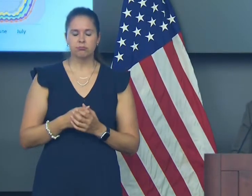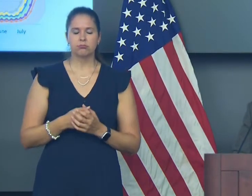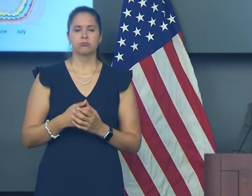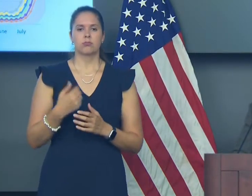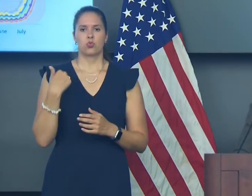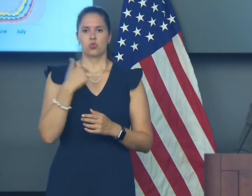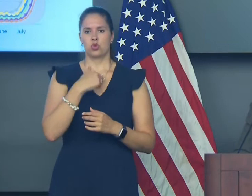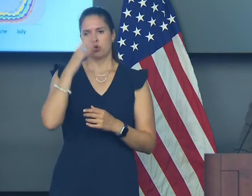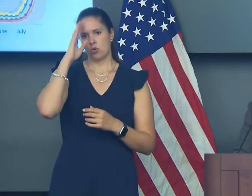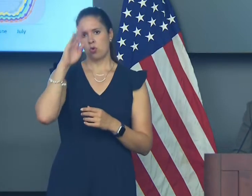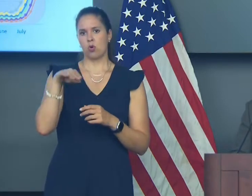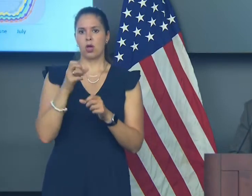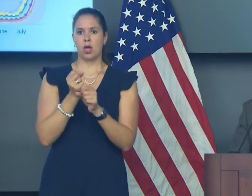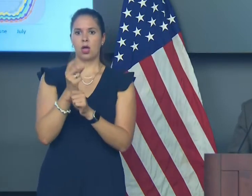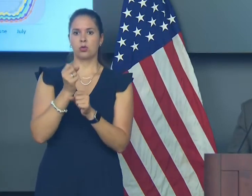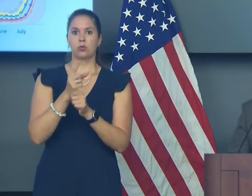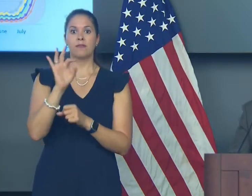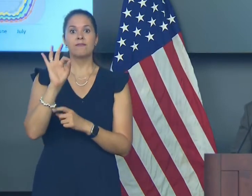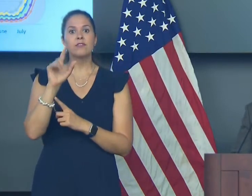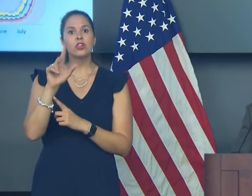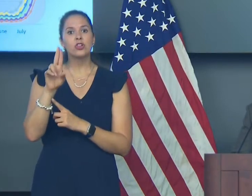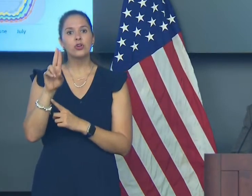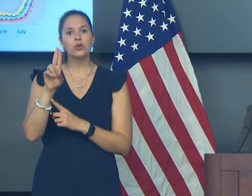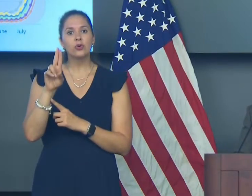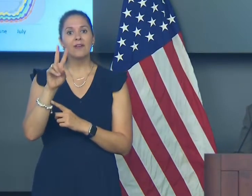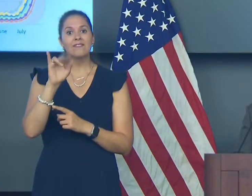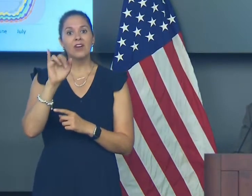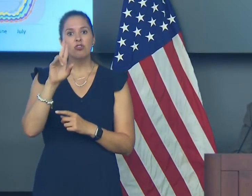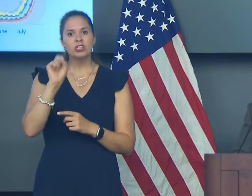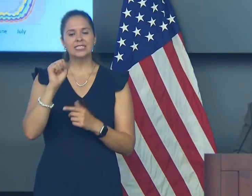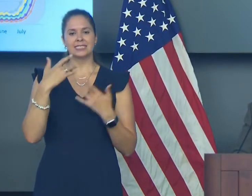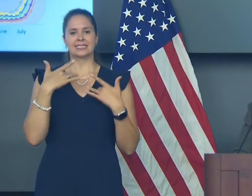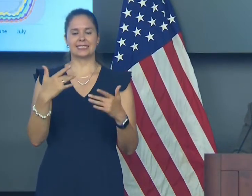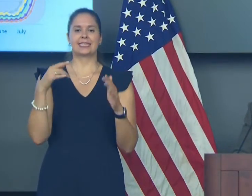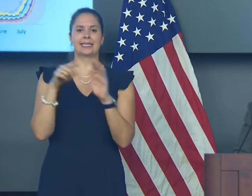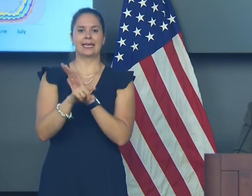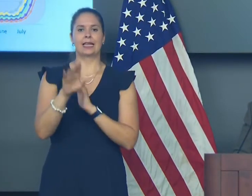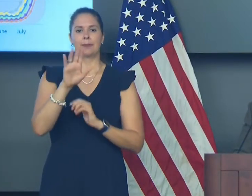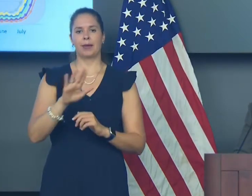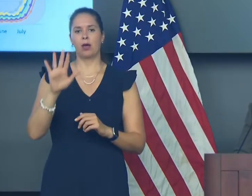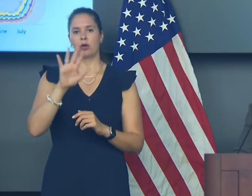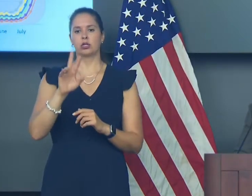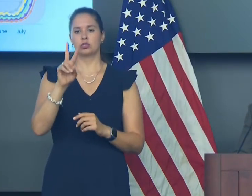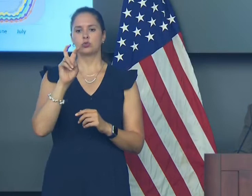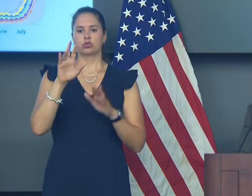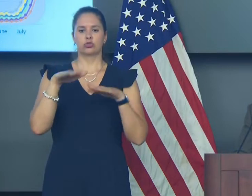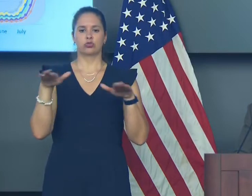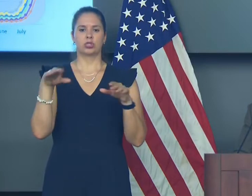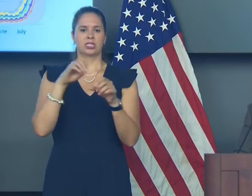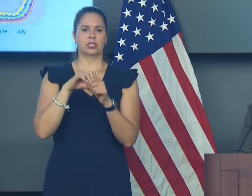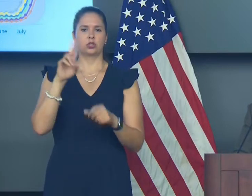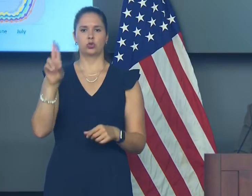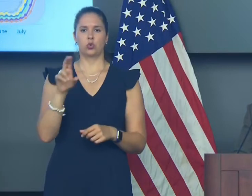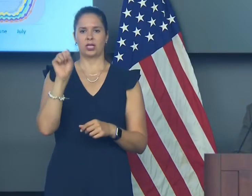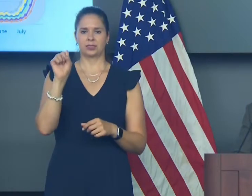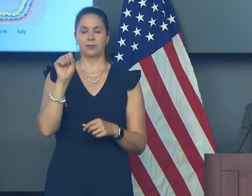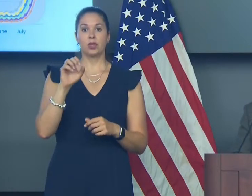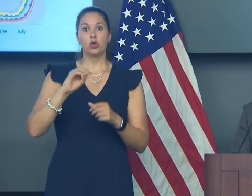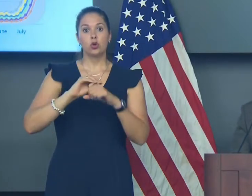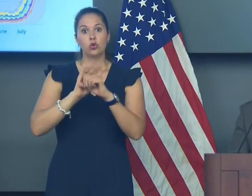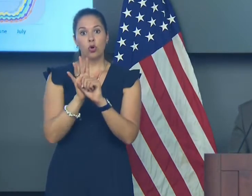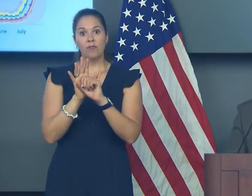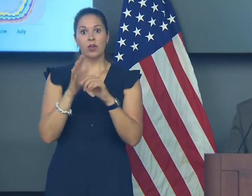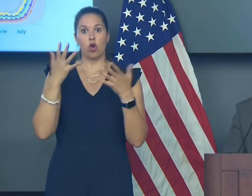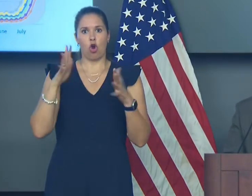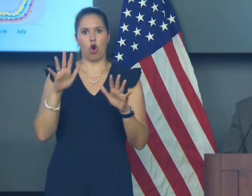We know that annually, influenza virus kills about 200 children in the United States. The COVID